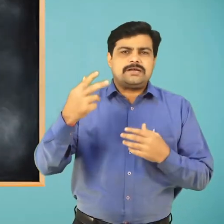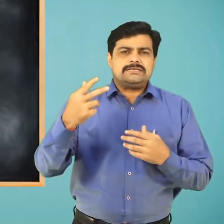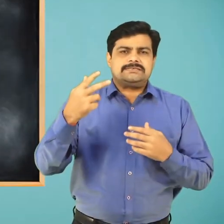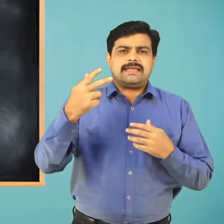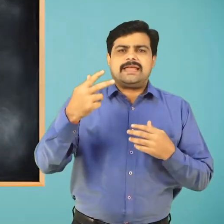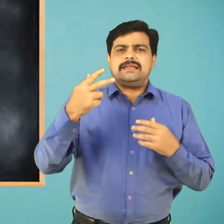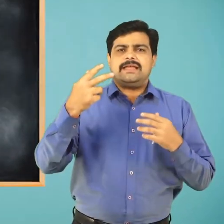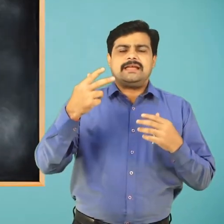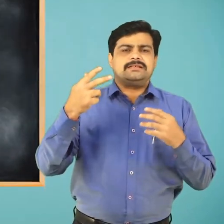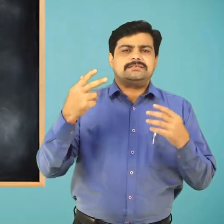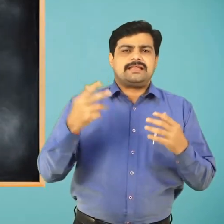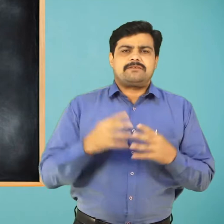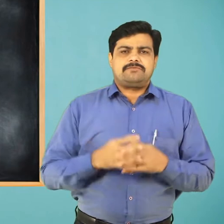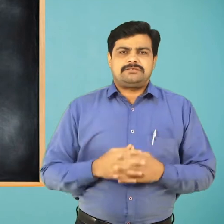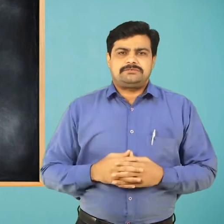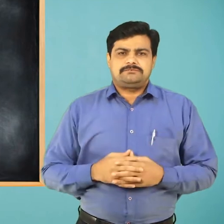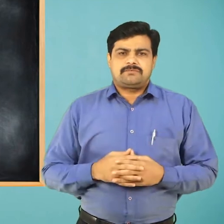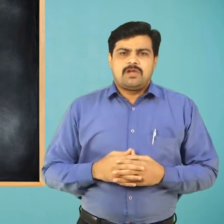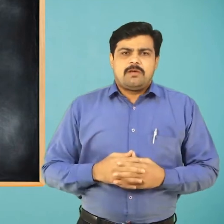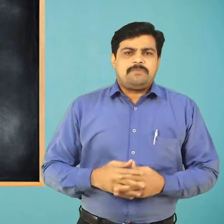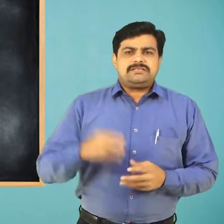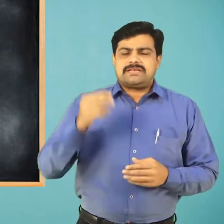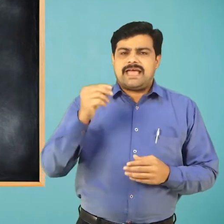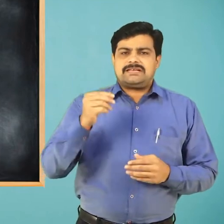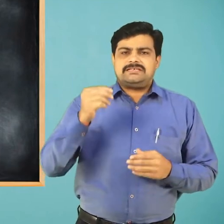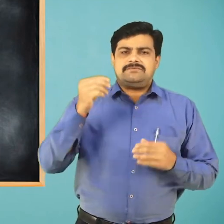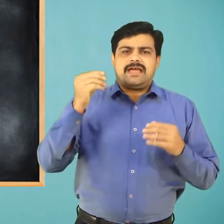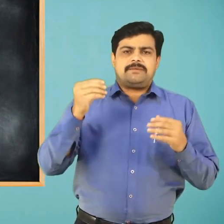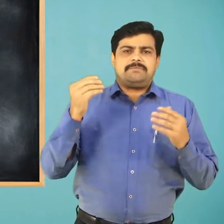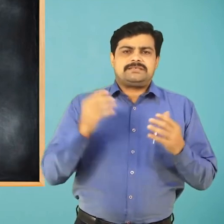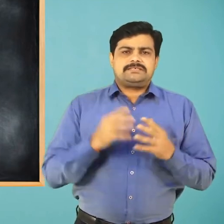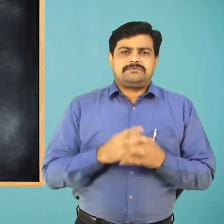voices in English language, means active and passive.